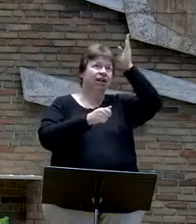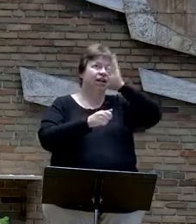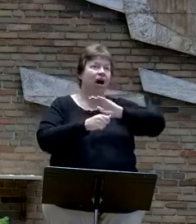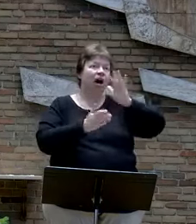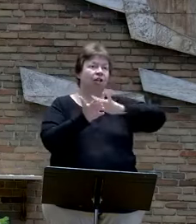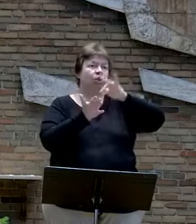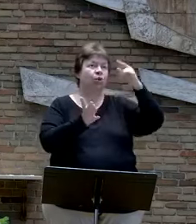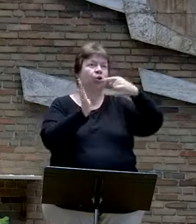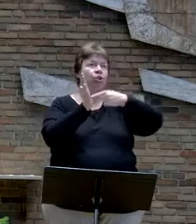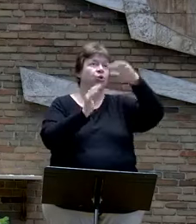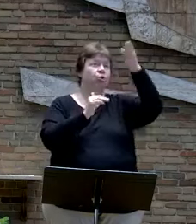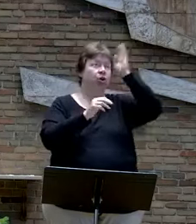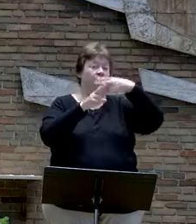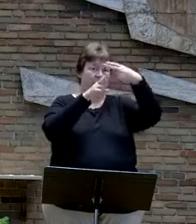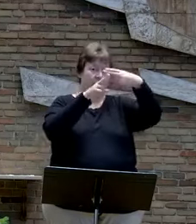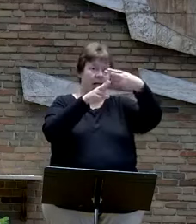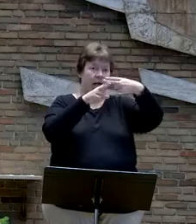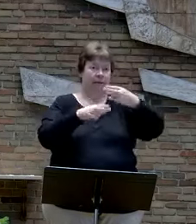name.